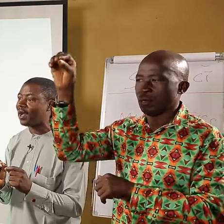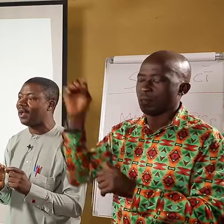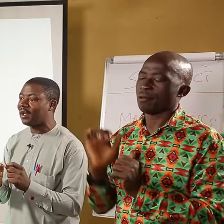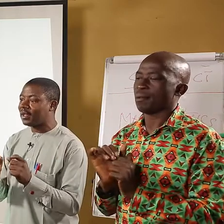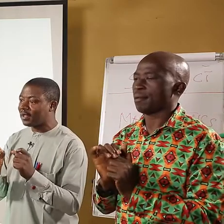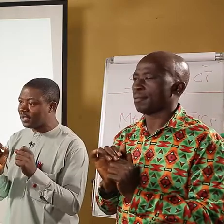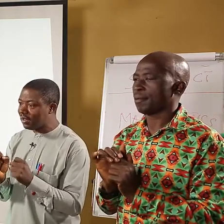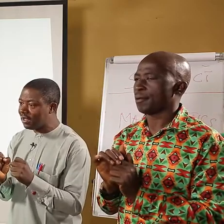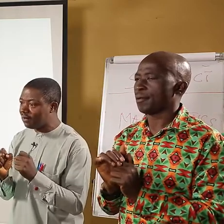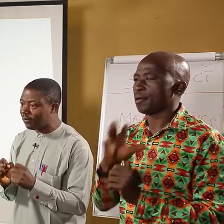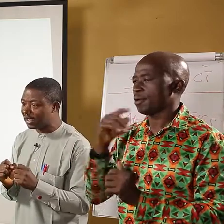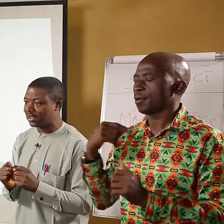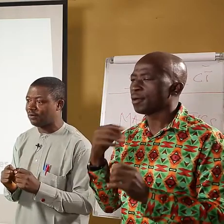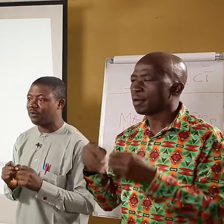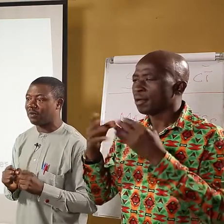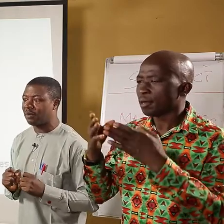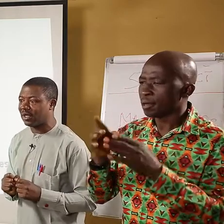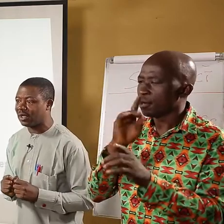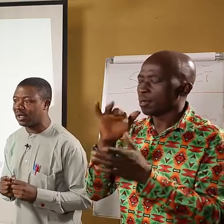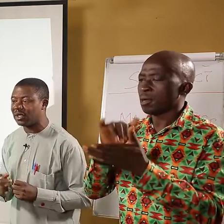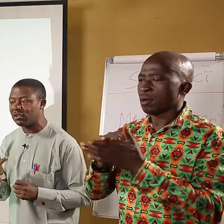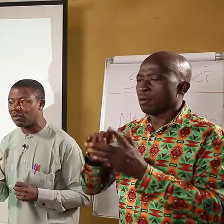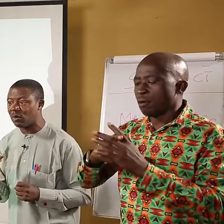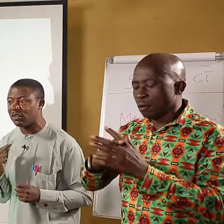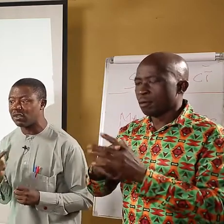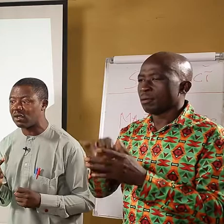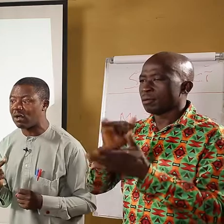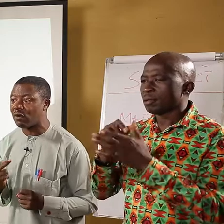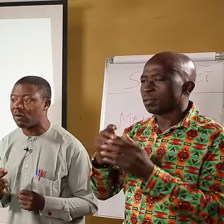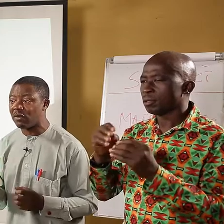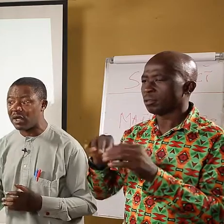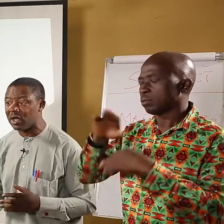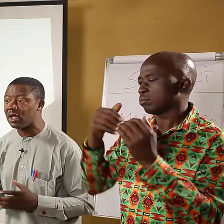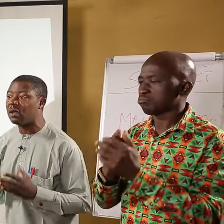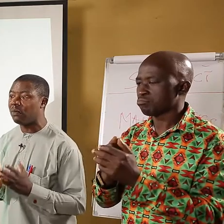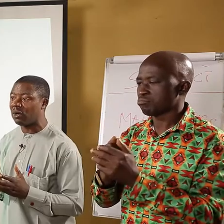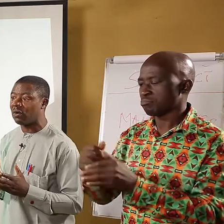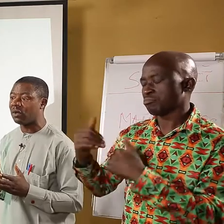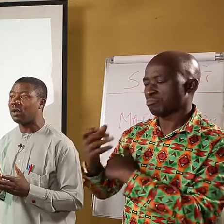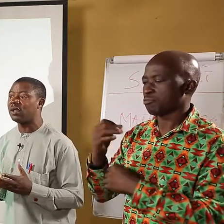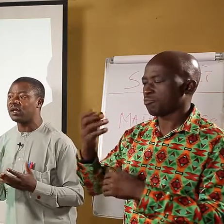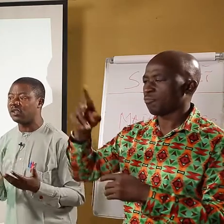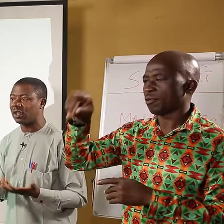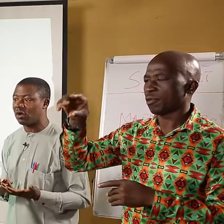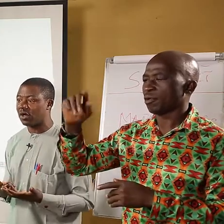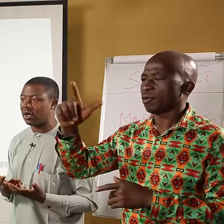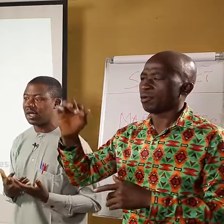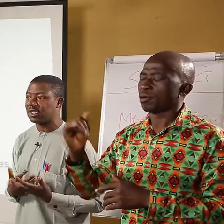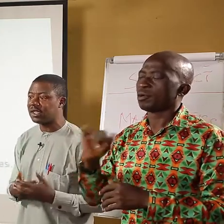we are given the fact from the beginning that the sum of exterior angle of any polygon